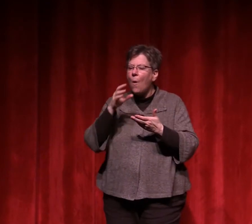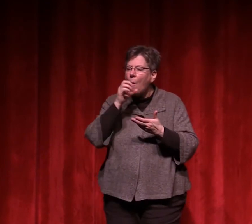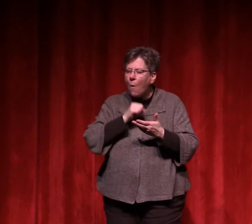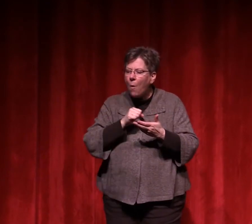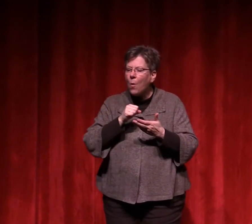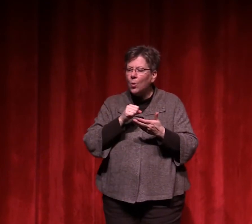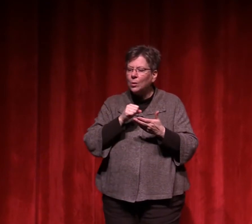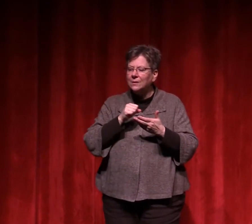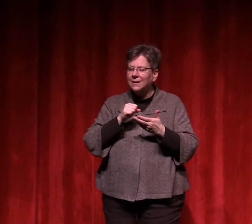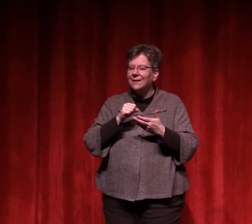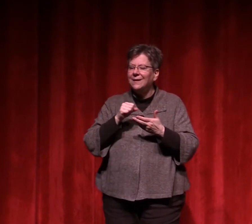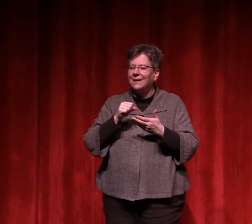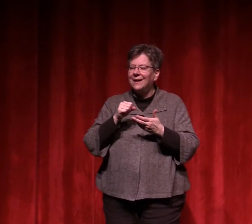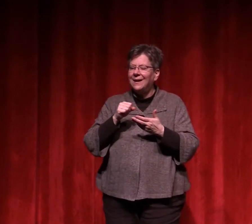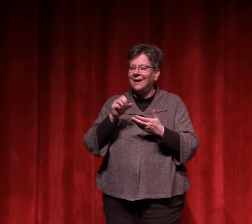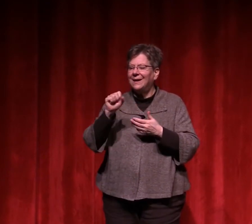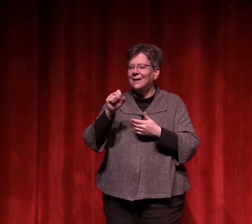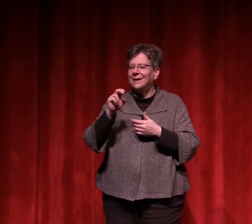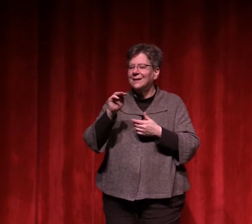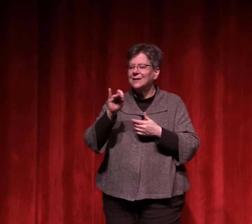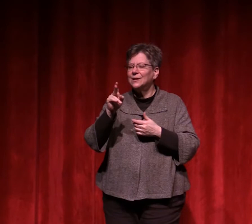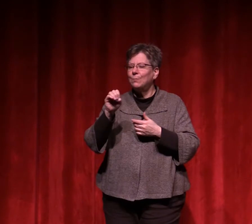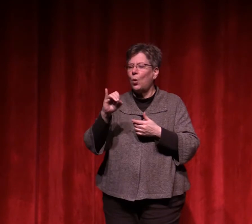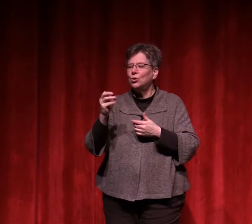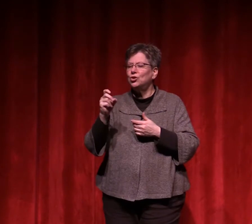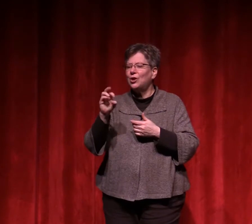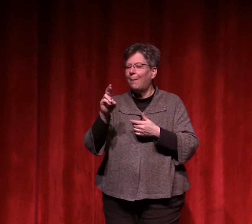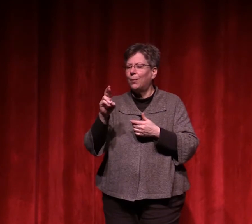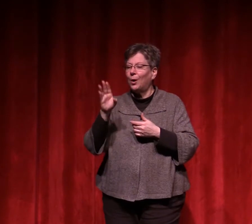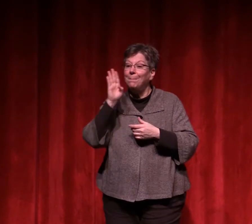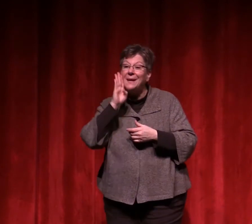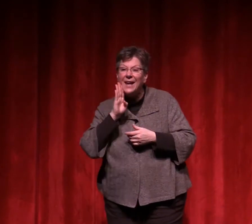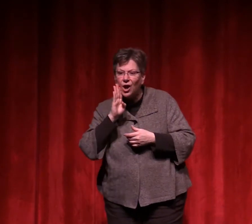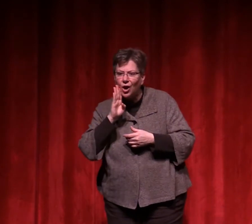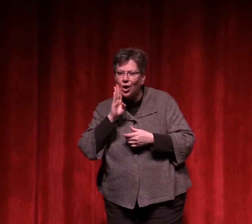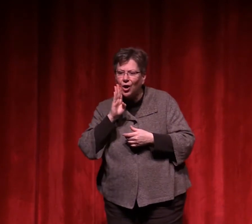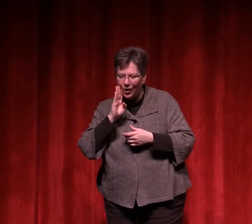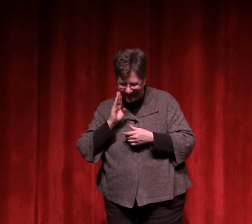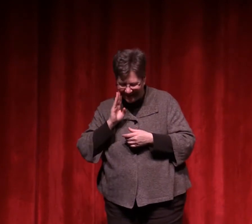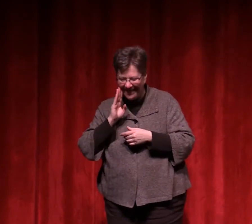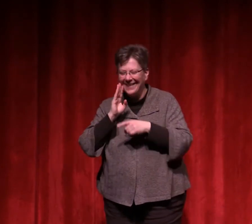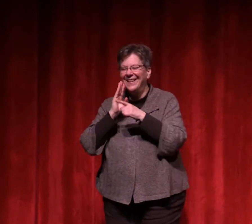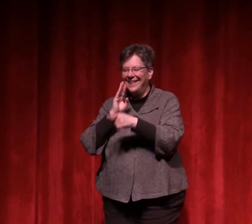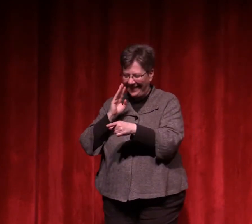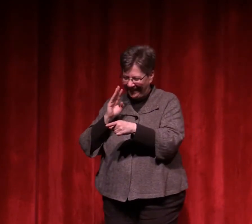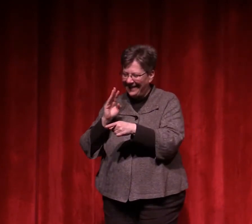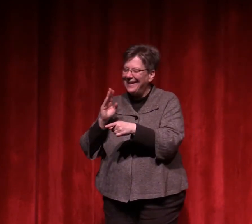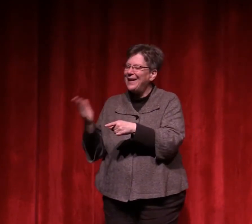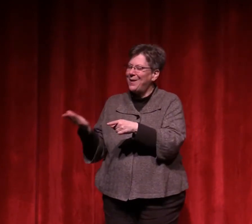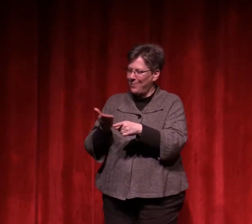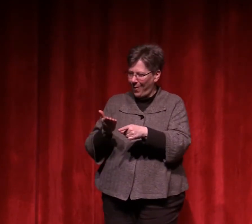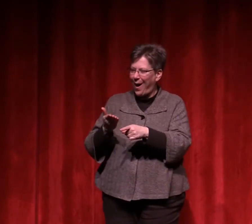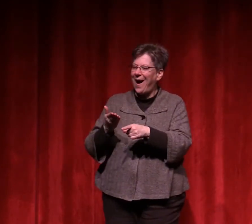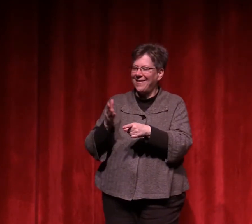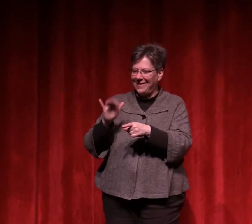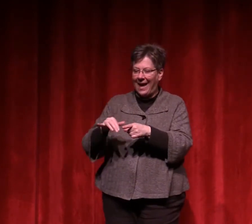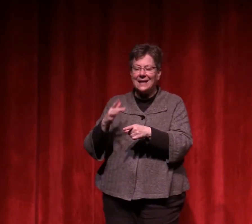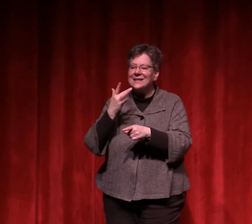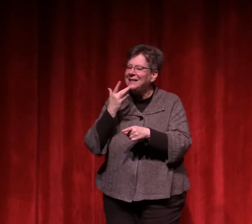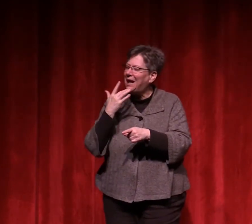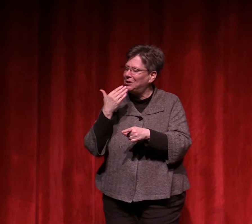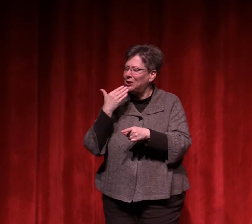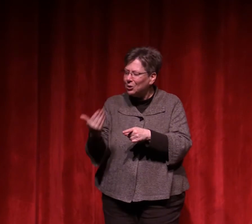smoke jumper beer for this special occasion. They say beer goes bad, but boy, it tasted good at 11 o'clock in the